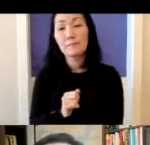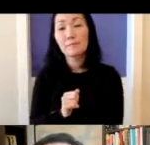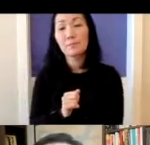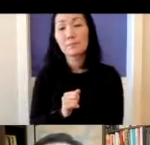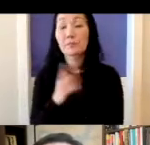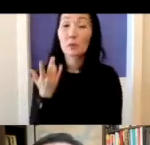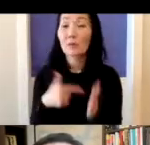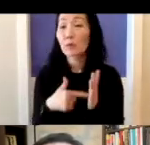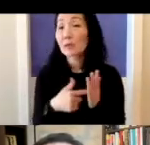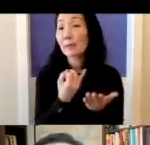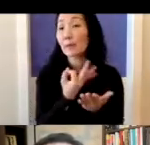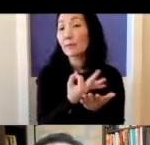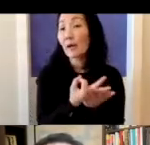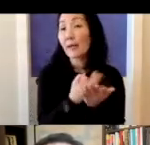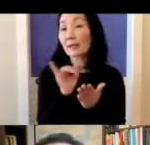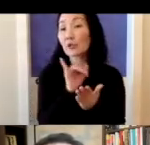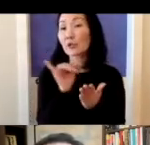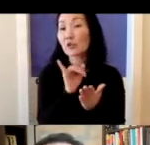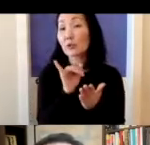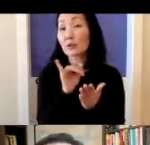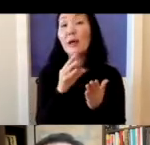finance, insurance, and real estate, that 8%